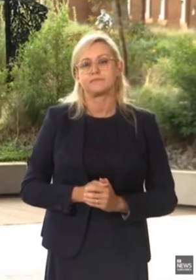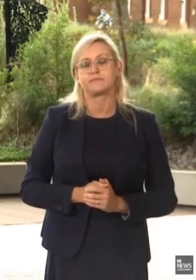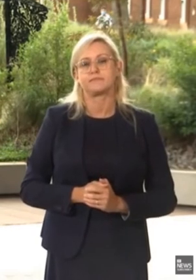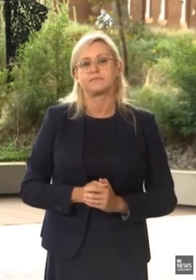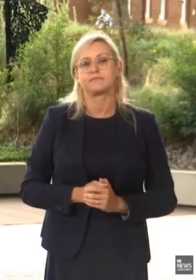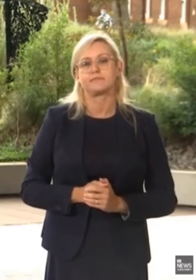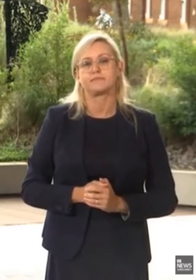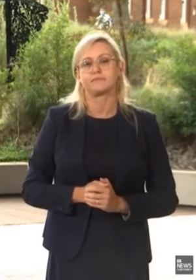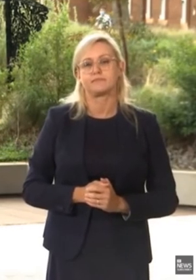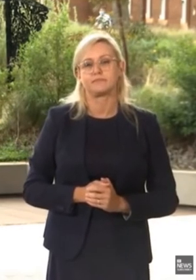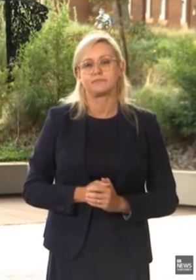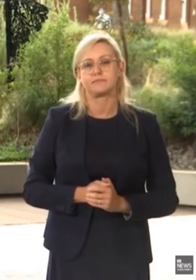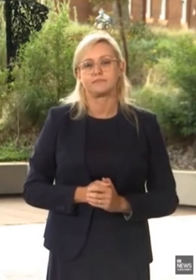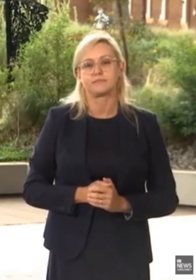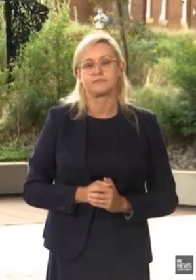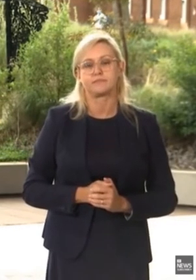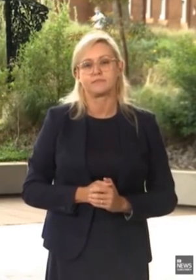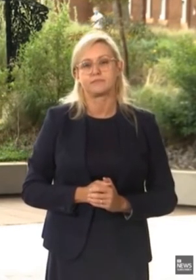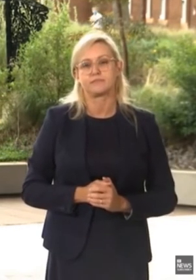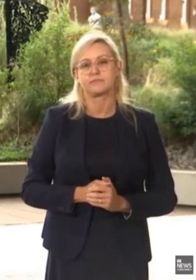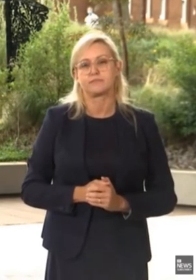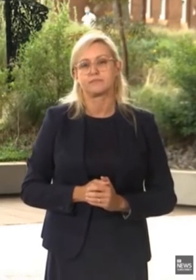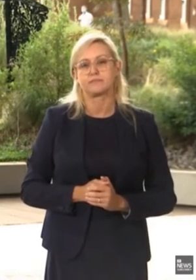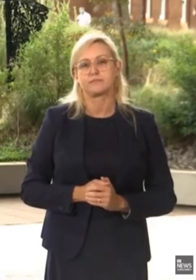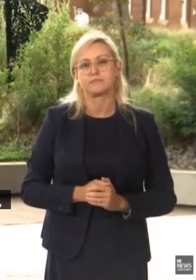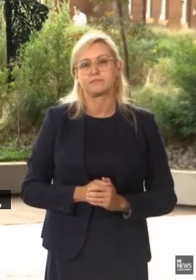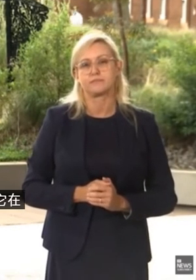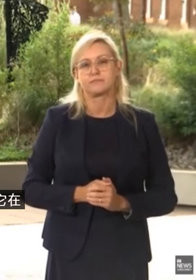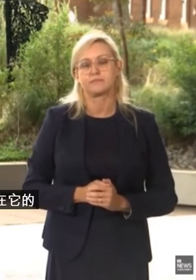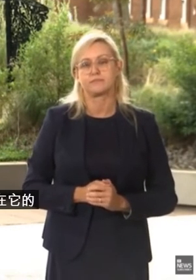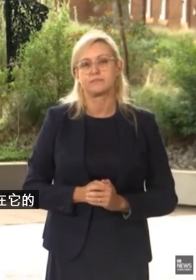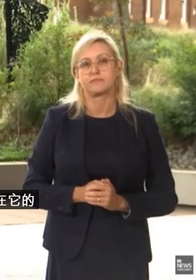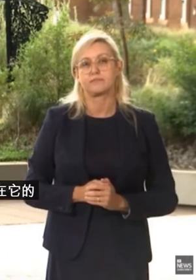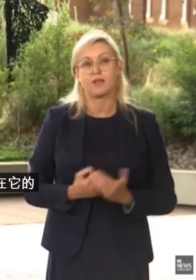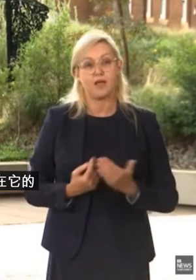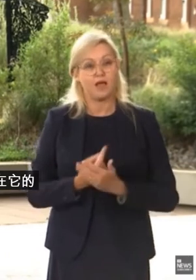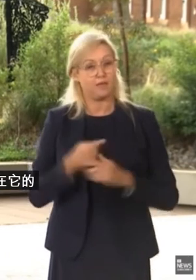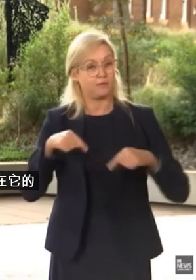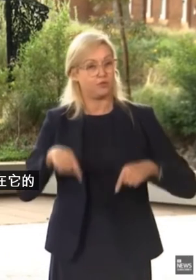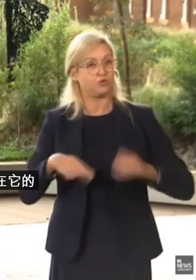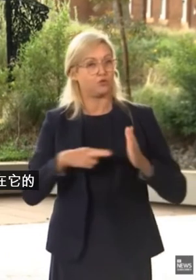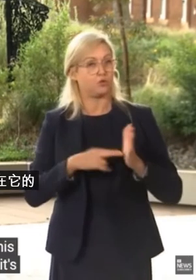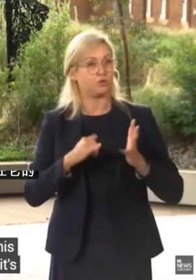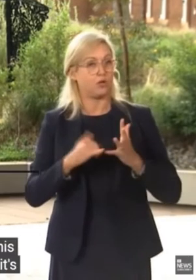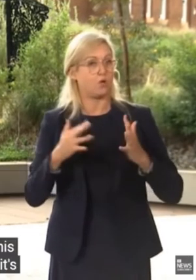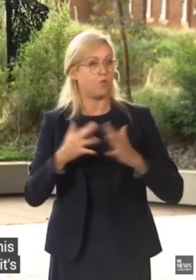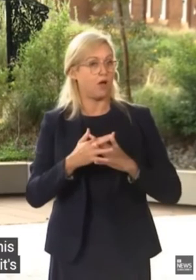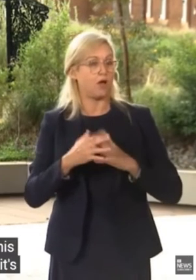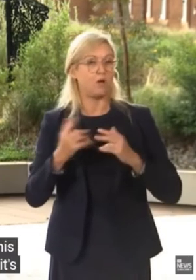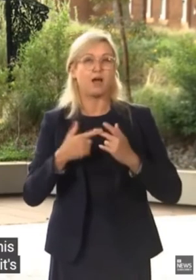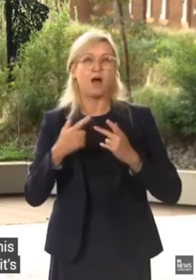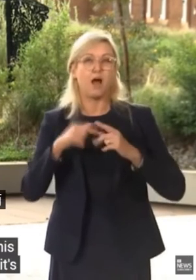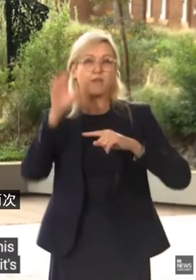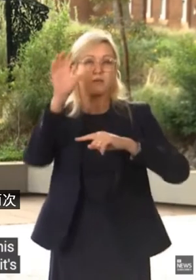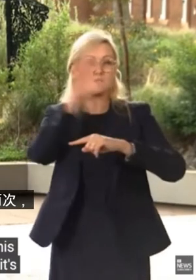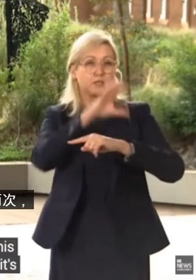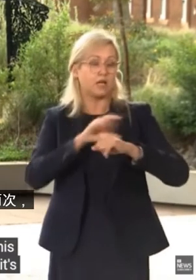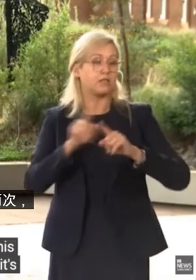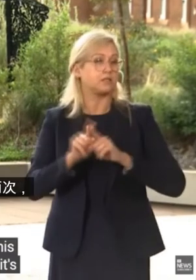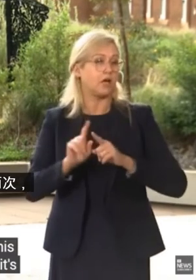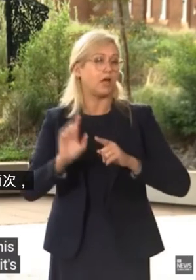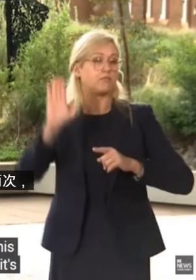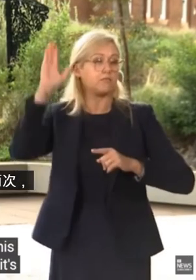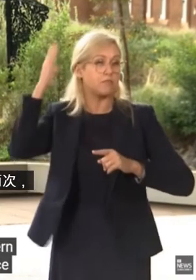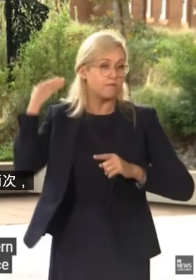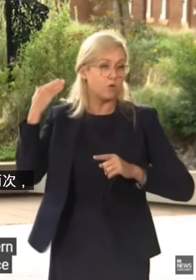who have had to have, and this is not just in New South Wales, it's right across the eastern seaboard, and we did it twice during Alpha and Delta as